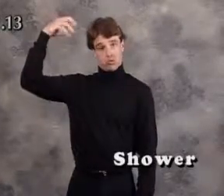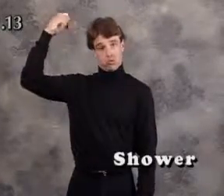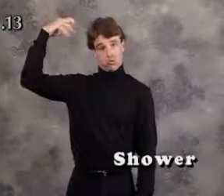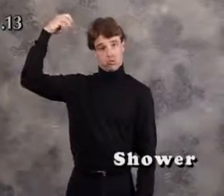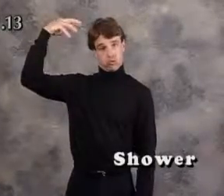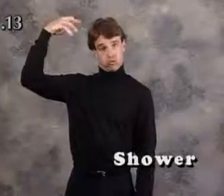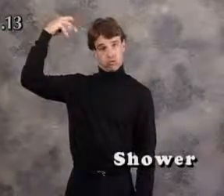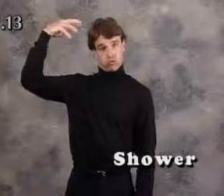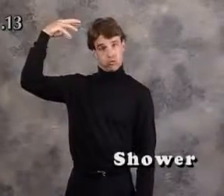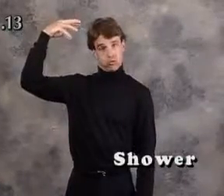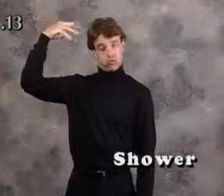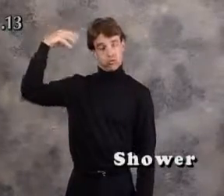Shower.